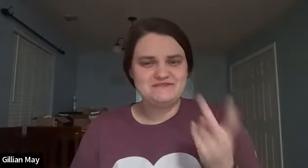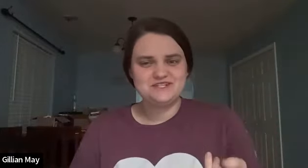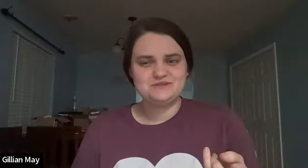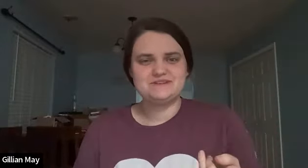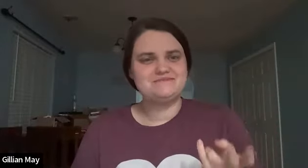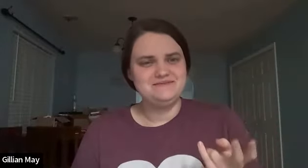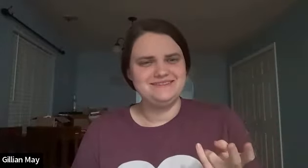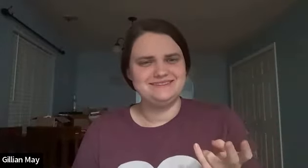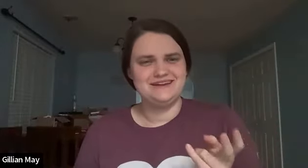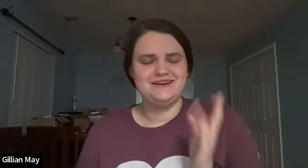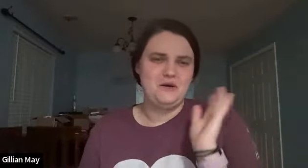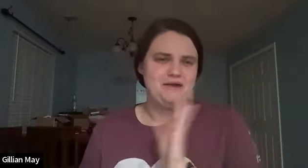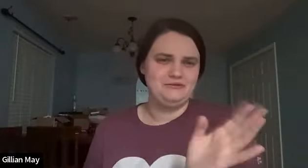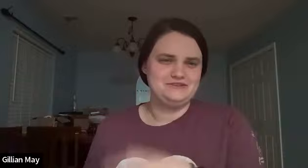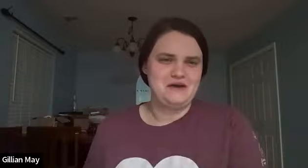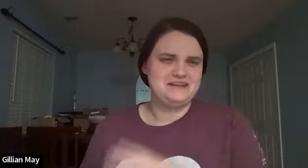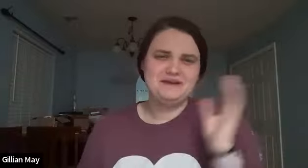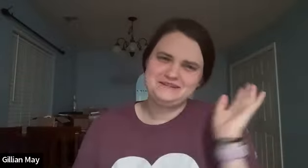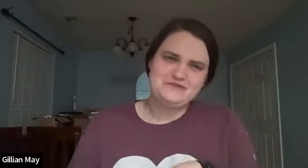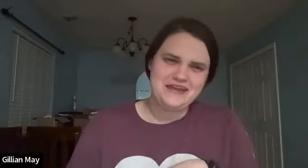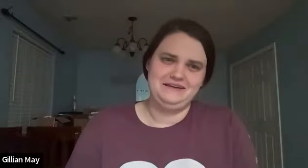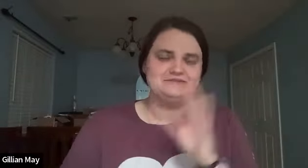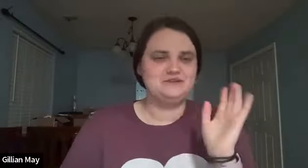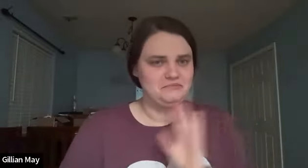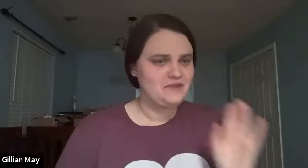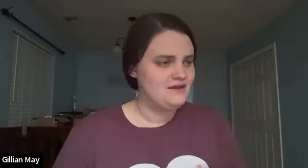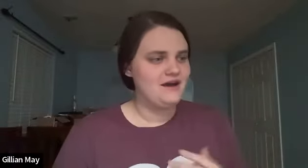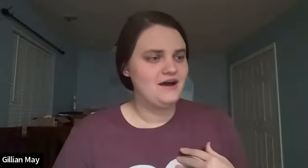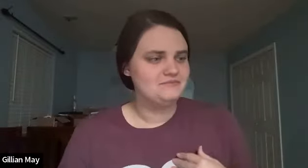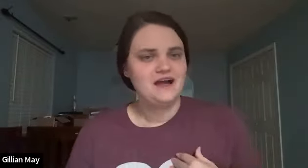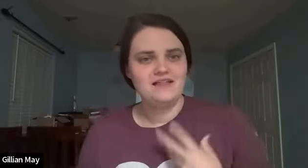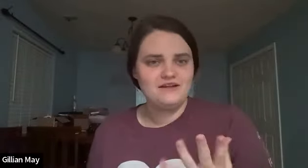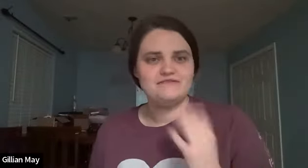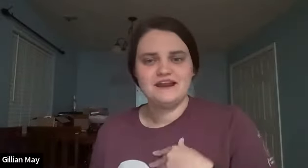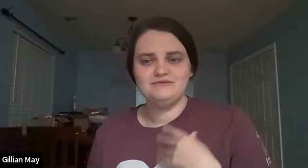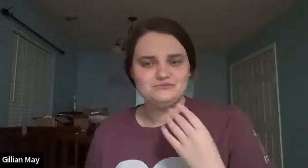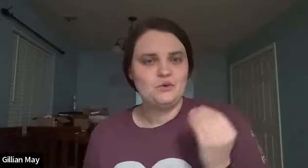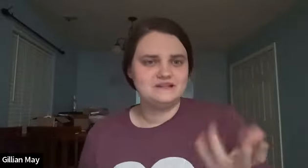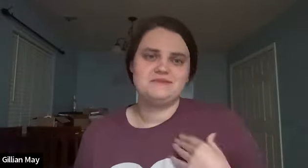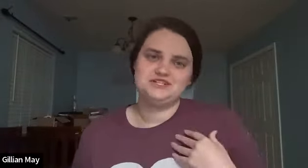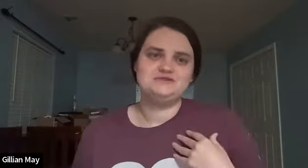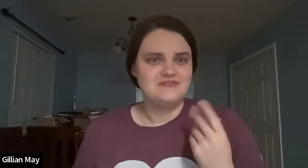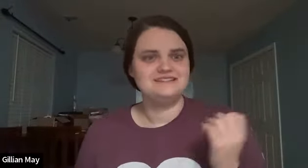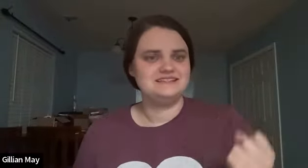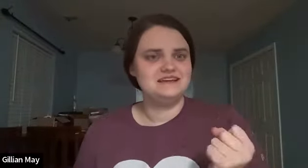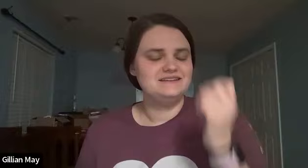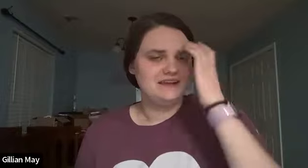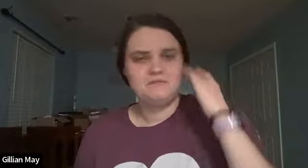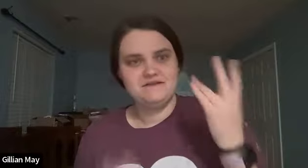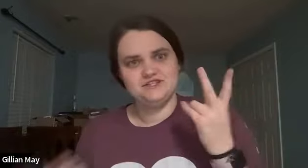visuals, but I was like, maybe this is not, no, I won't do that one. It might be too vague. So I love that the one time I choose not to say it, like my